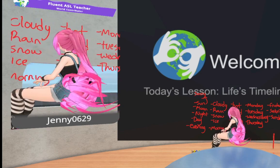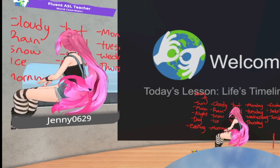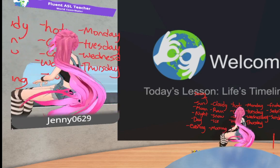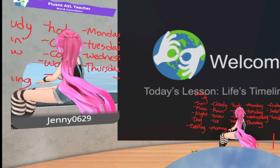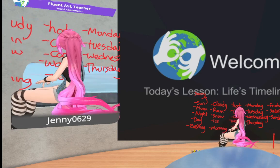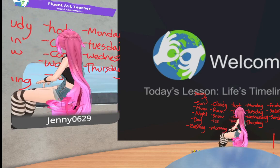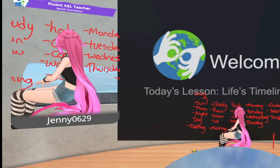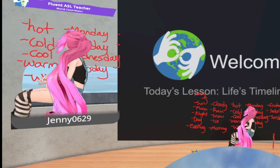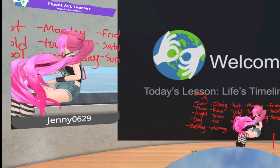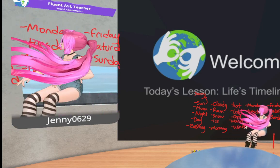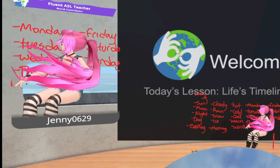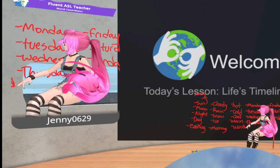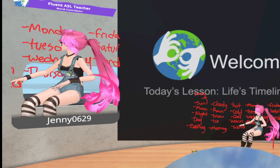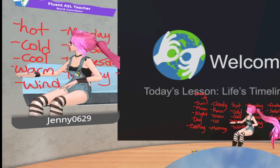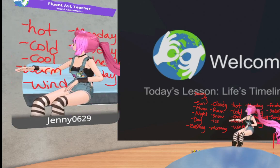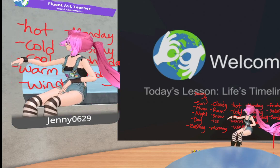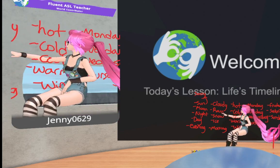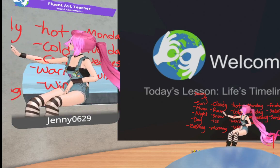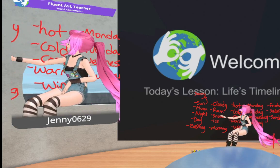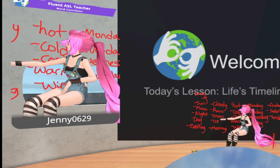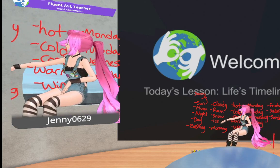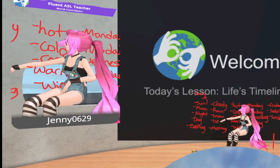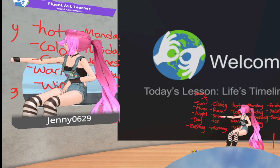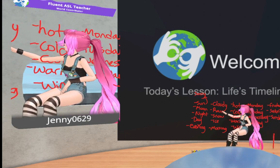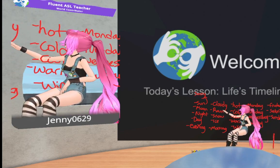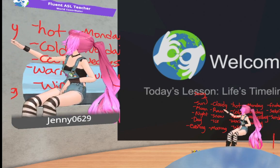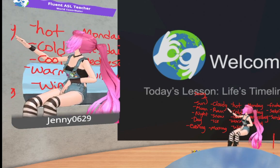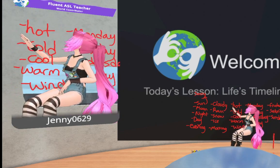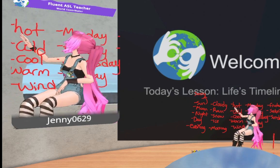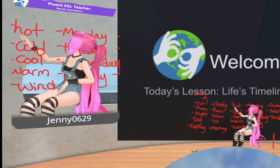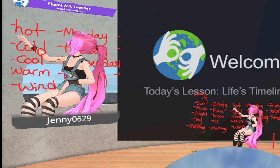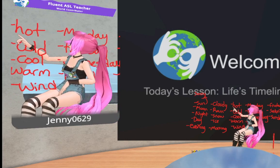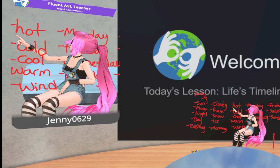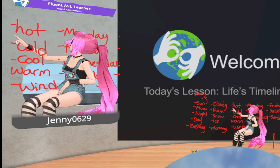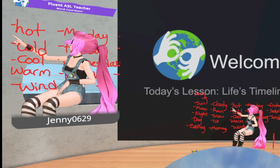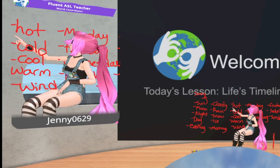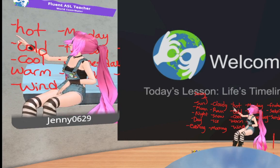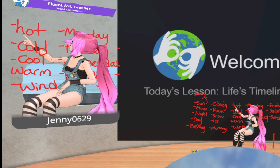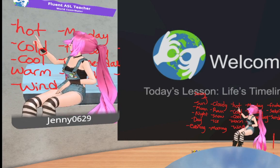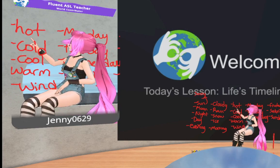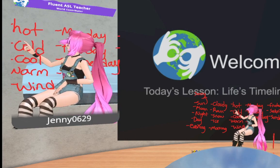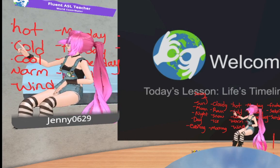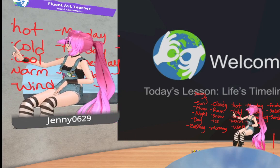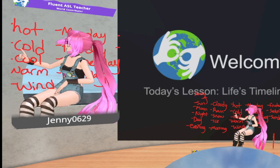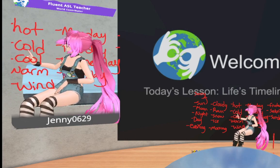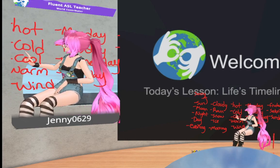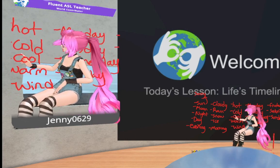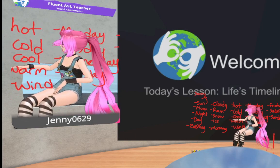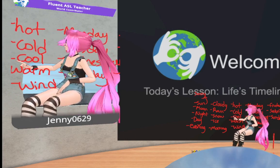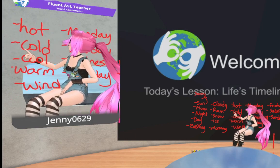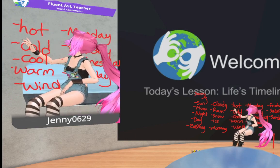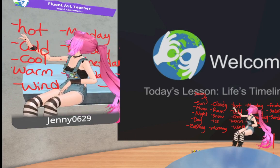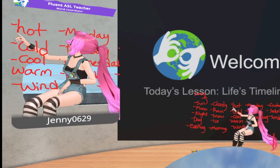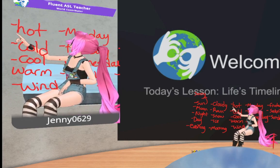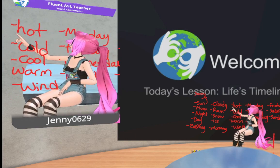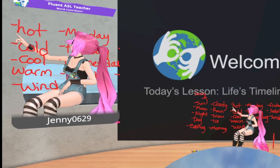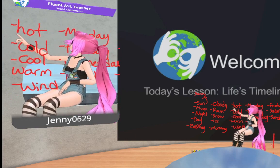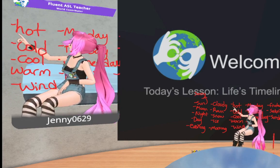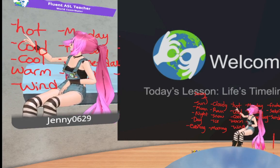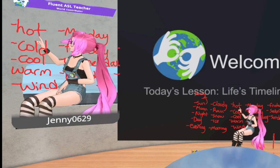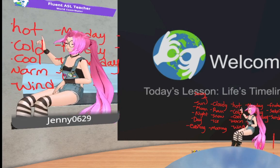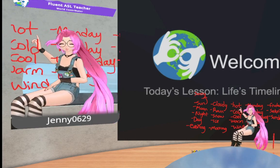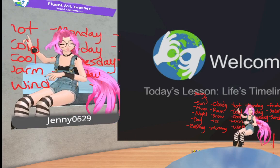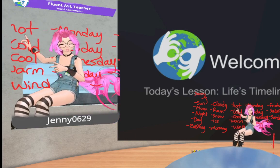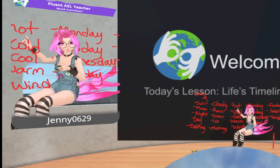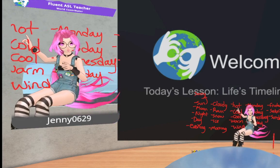Good. So now we have these. We're going to learn hot and cold, cool and warm.